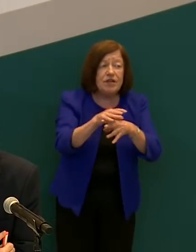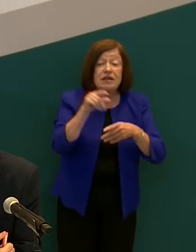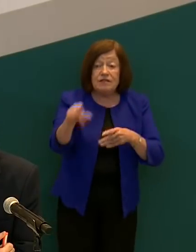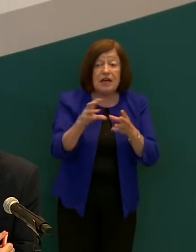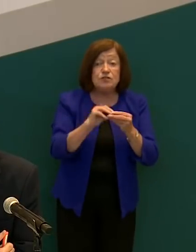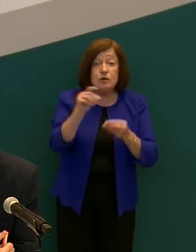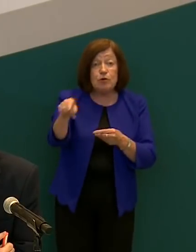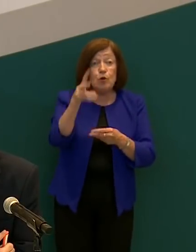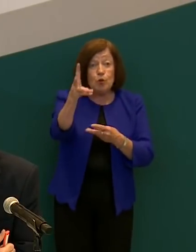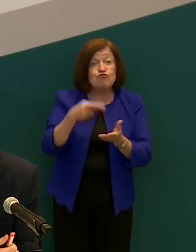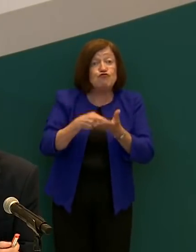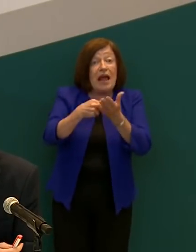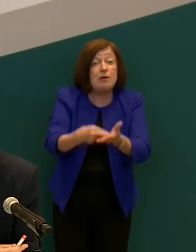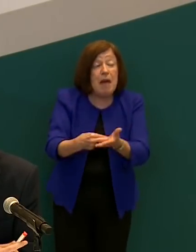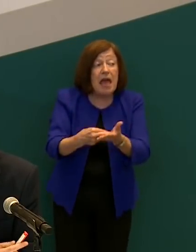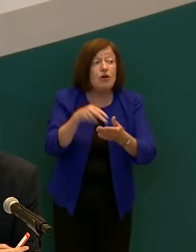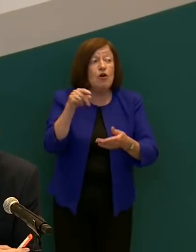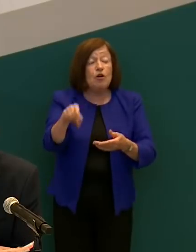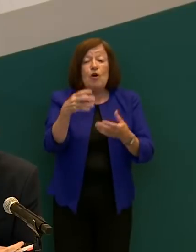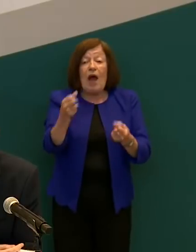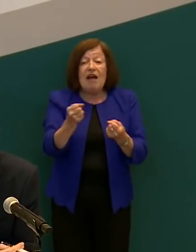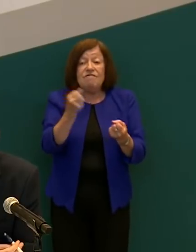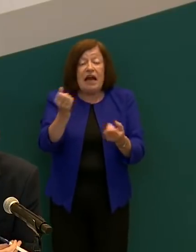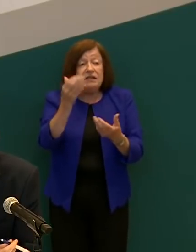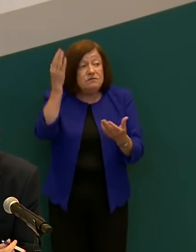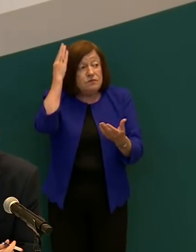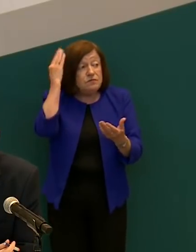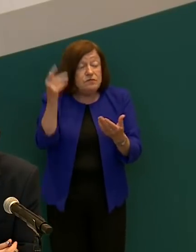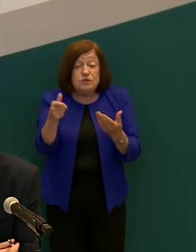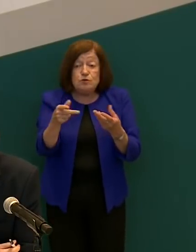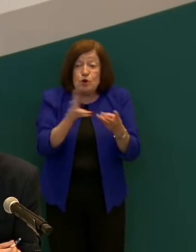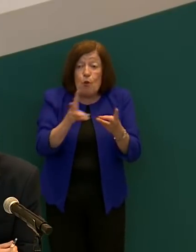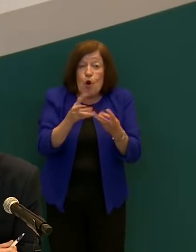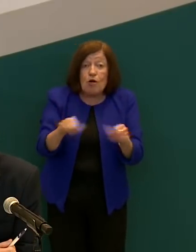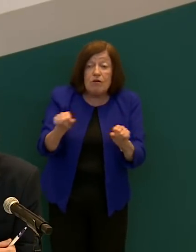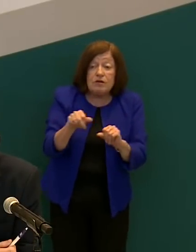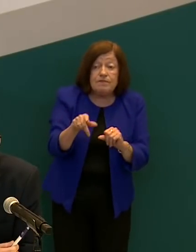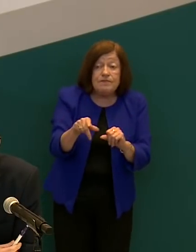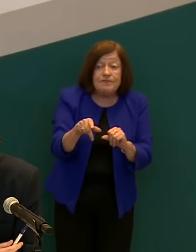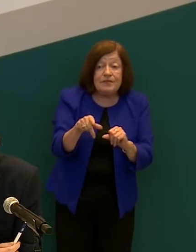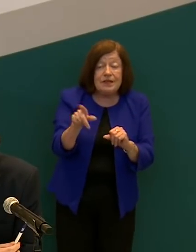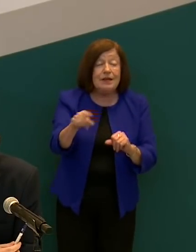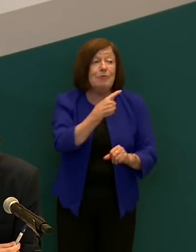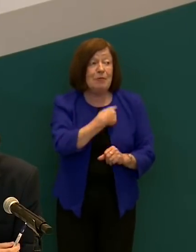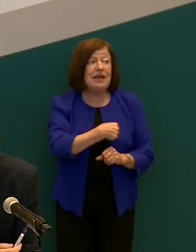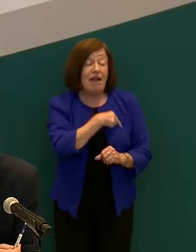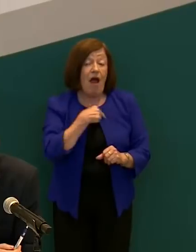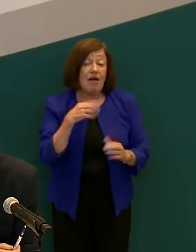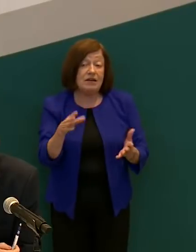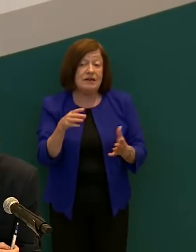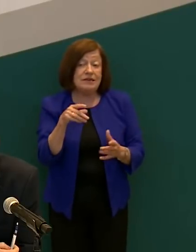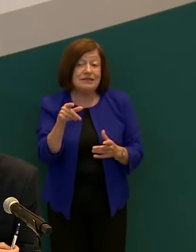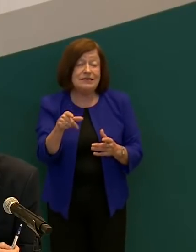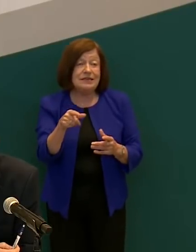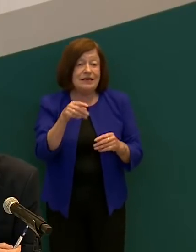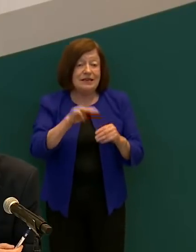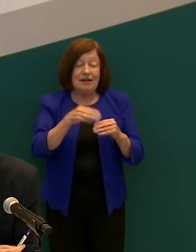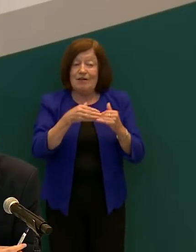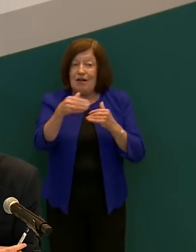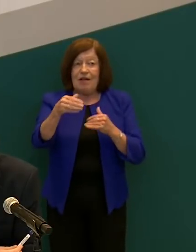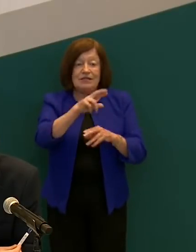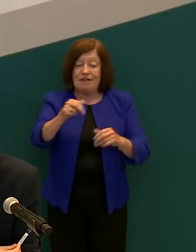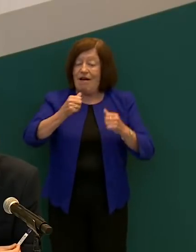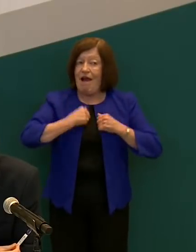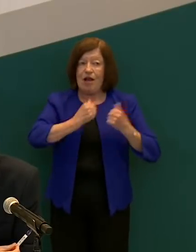recommend, or do you have even an opinion on whether it would work? I think, being honest, I think that's probably beyond the remit of NEFIT. From